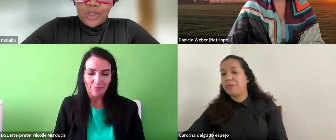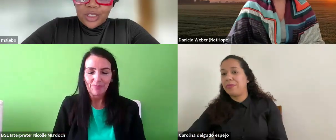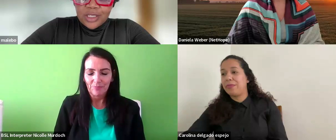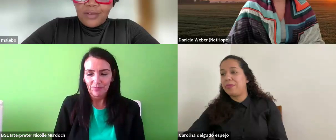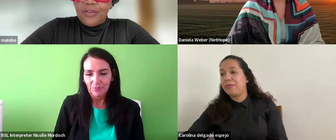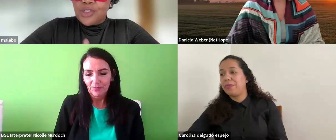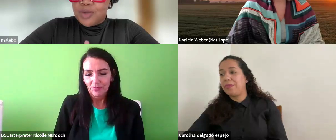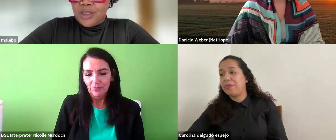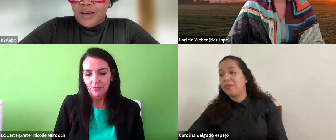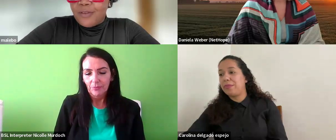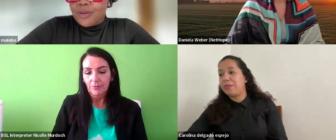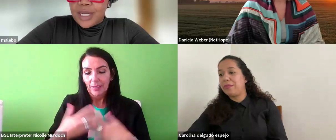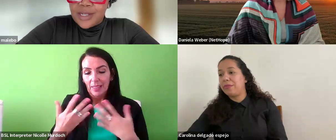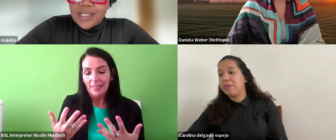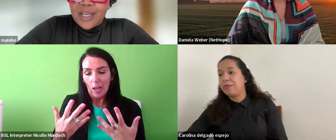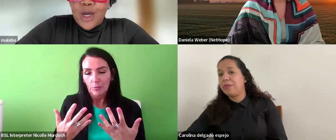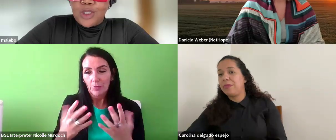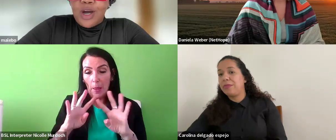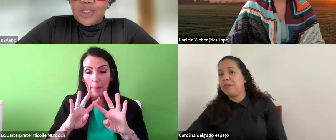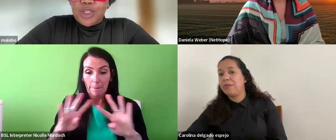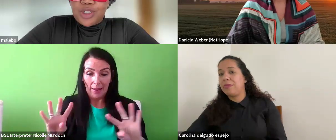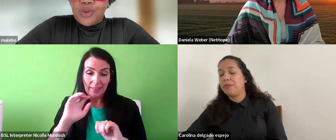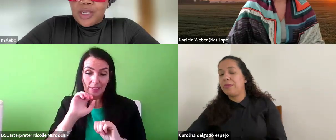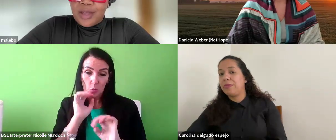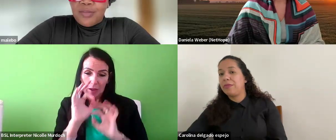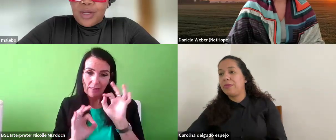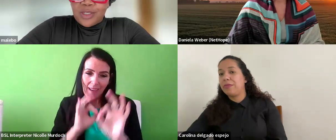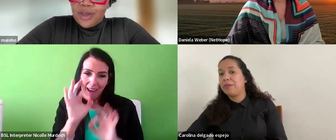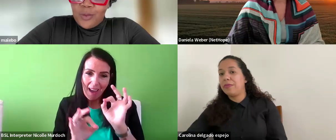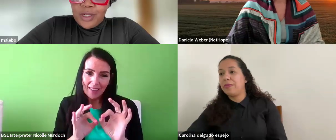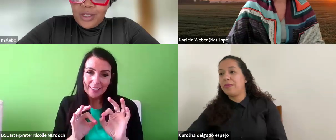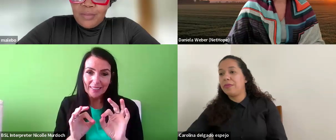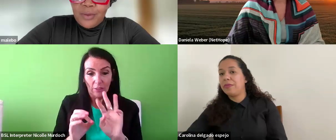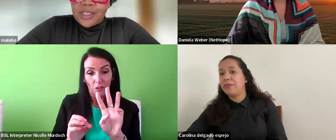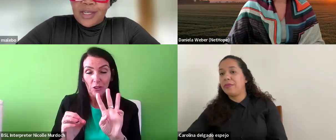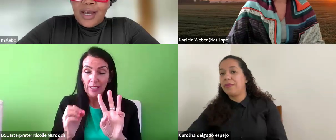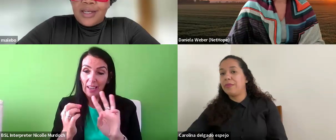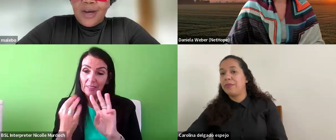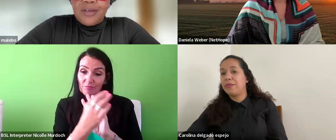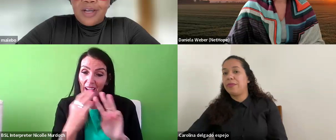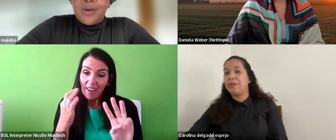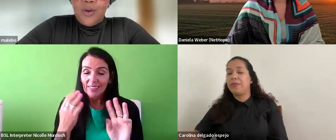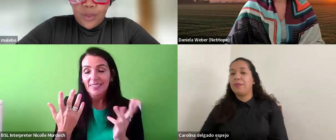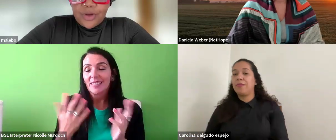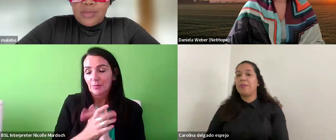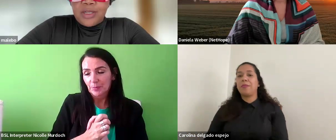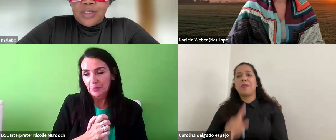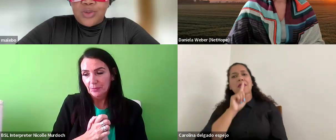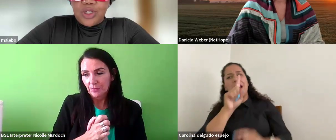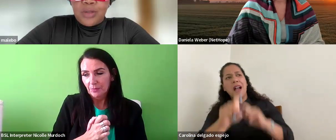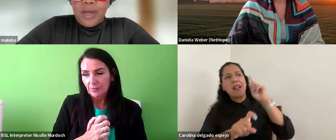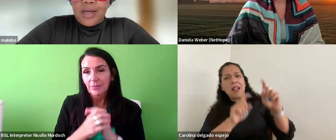provide the opportunity for the panelists to ask questions to one another based on their opening inputs. I now invite all